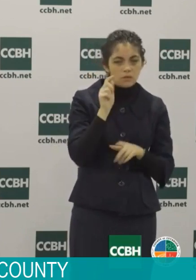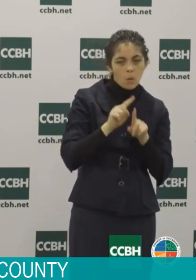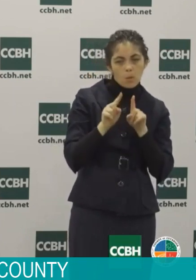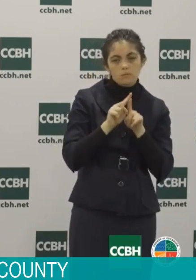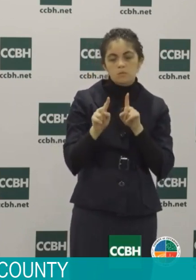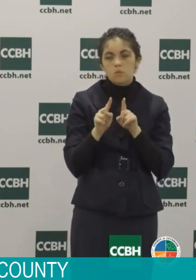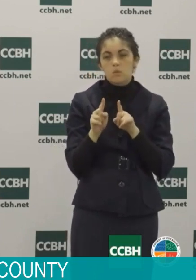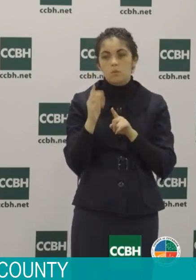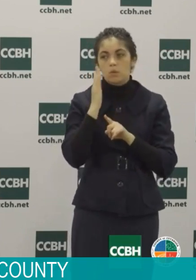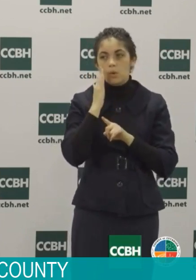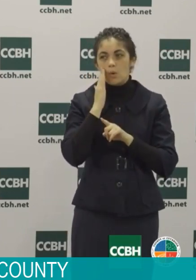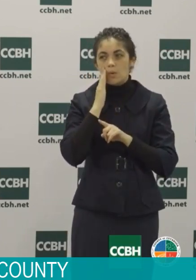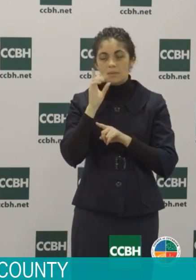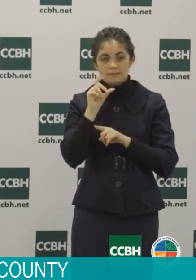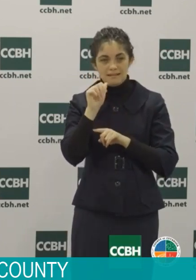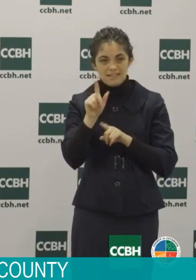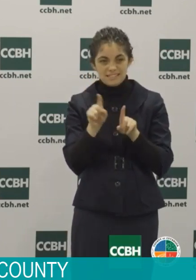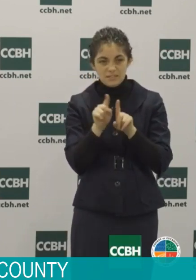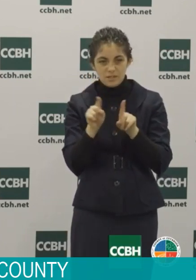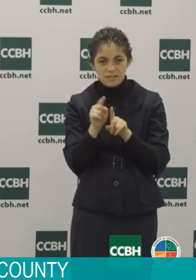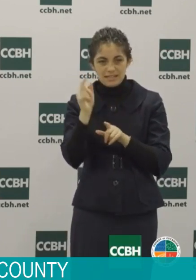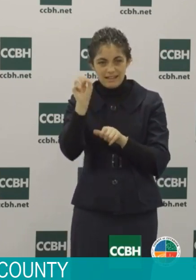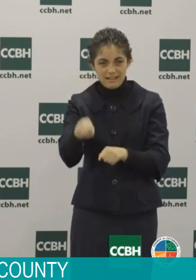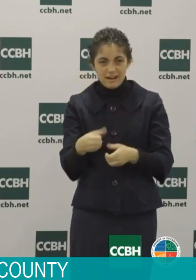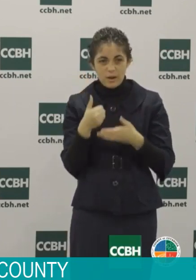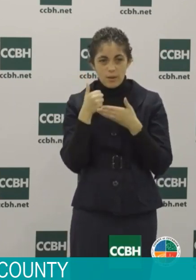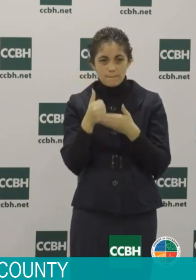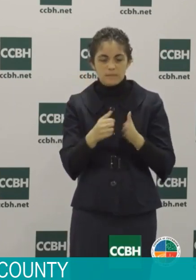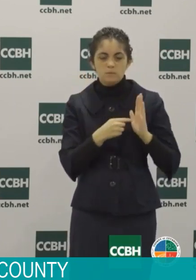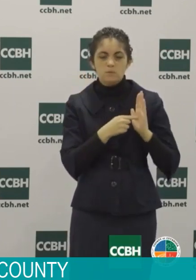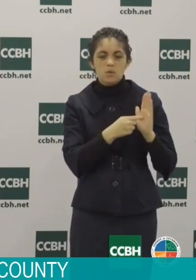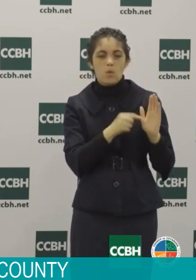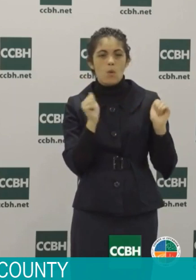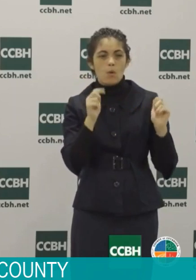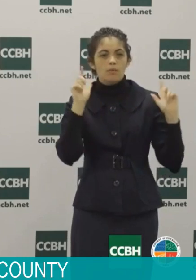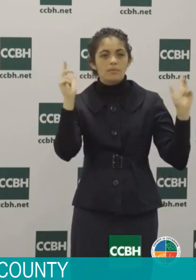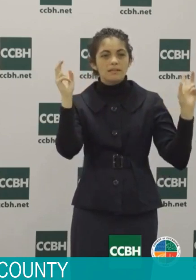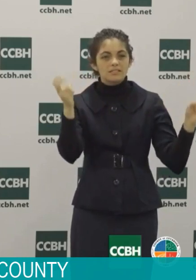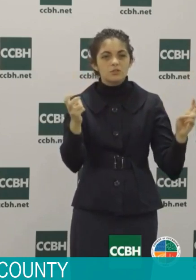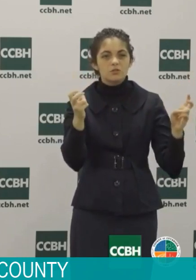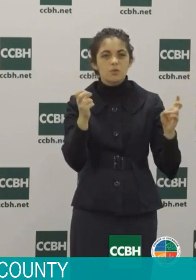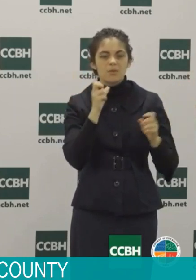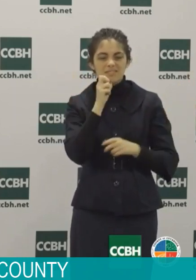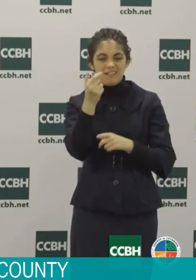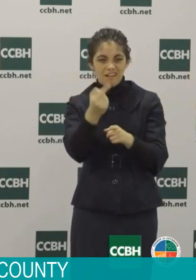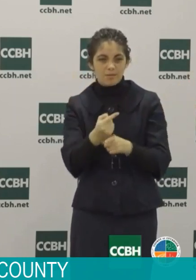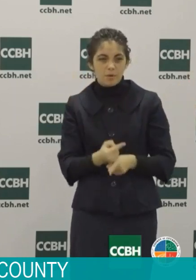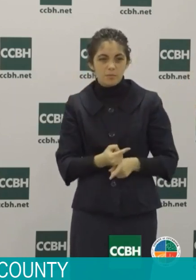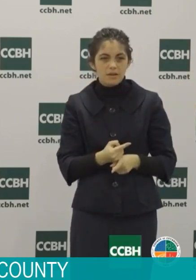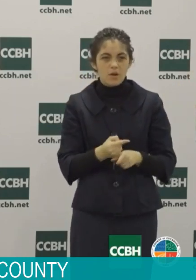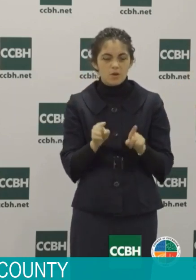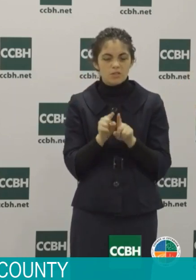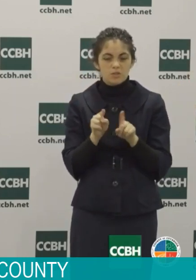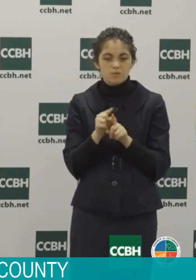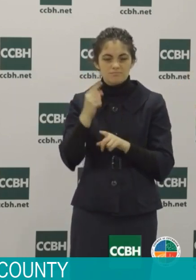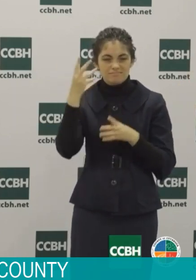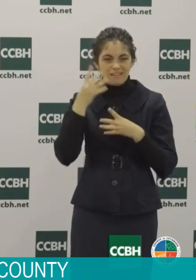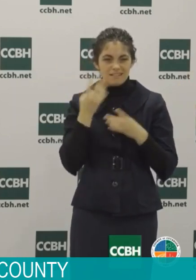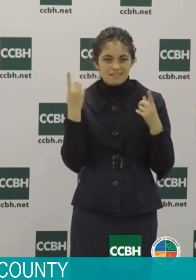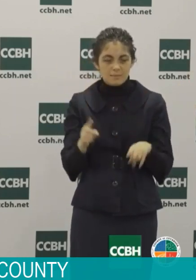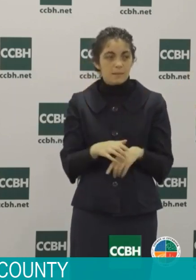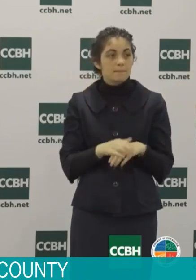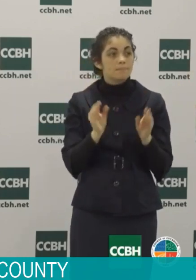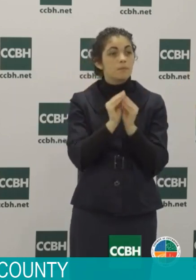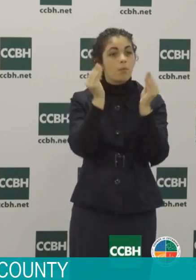and also the breakdowns of that, so that we can help highlight issues around inequities and disparities. So